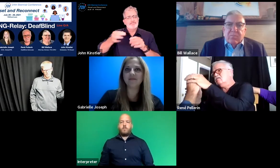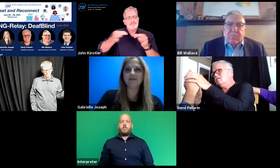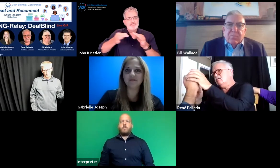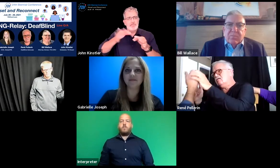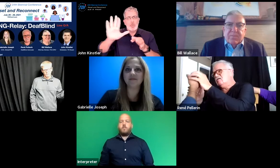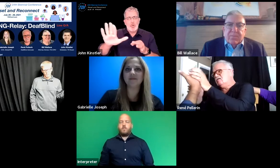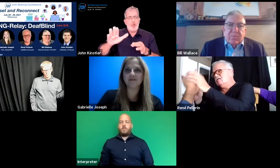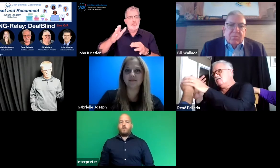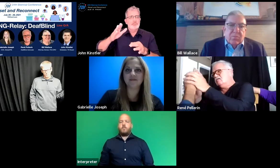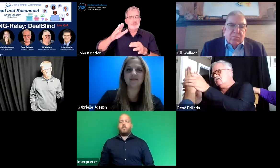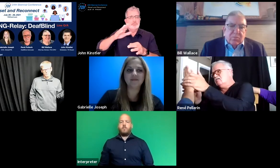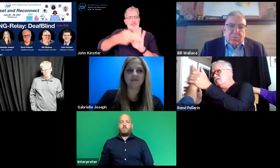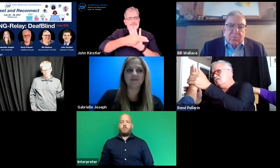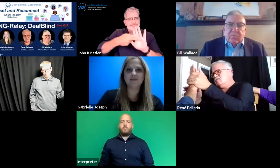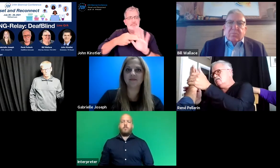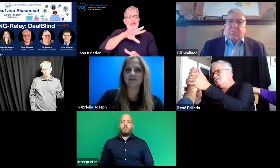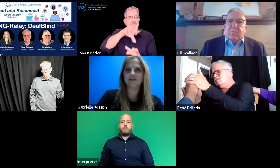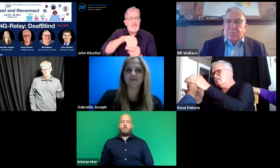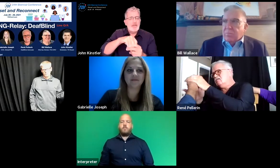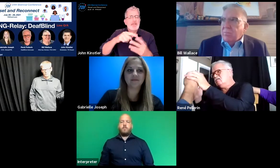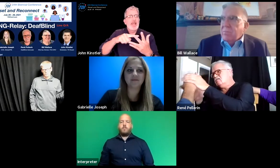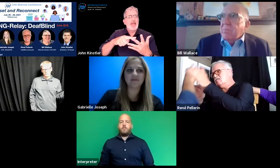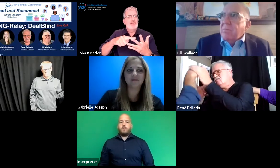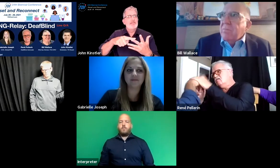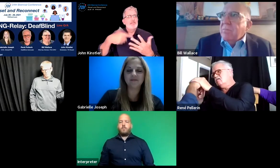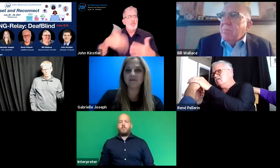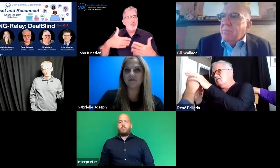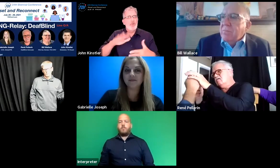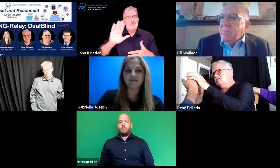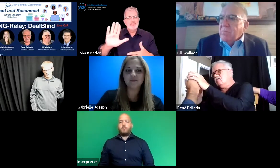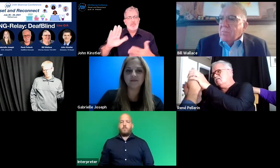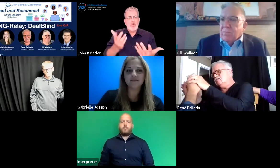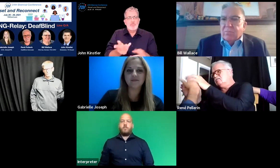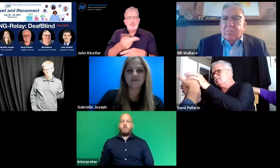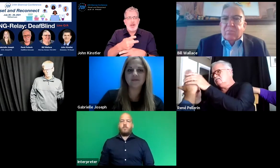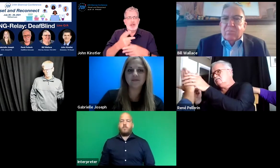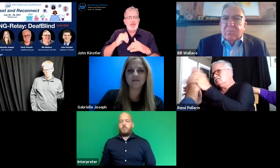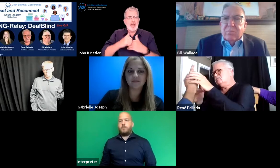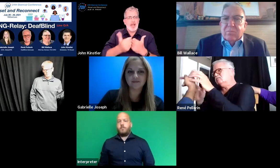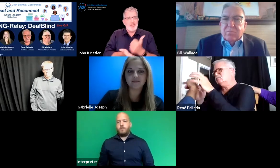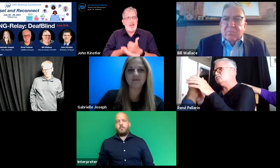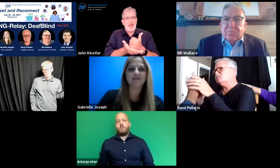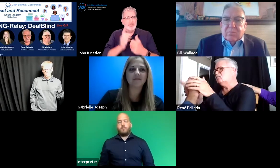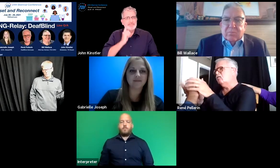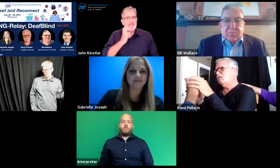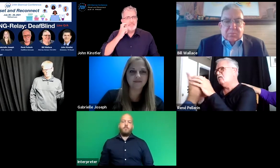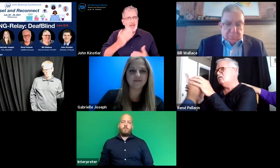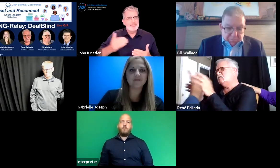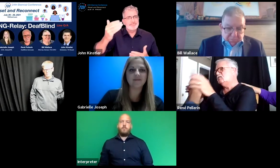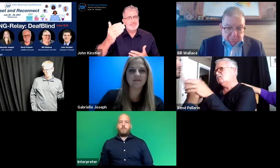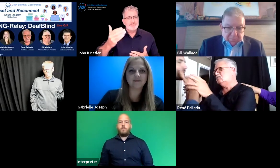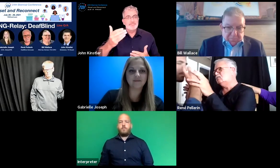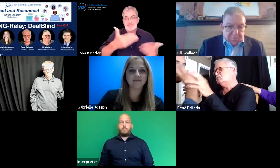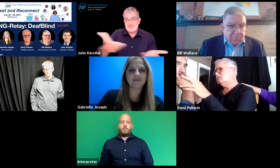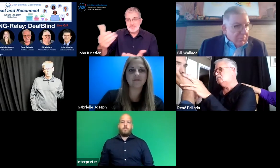from Vermont, and she's going to go ahead and elaborate her responsibilities, what sort of products